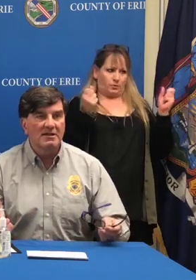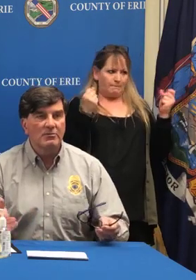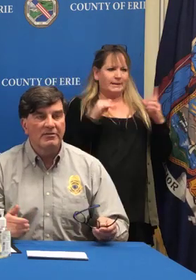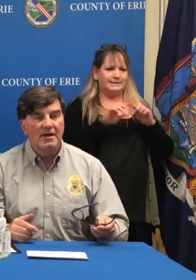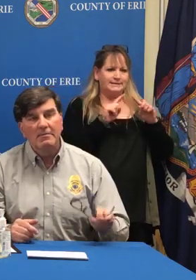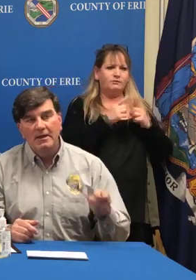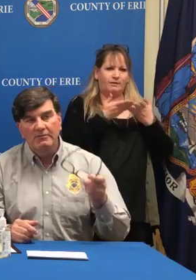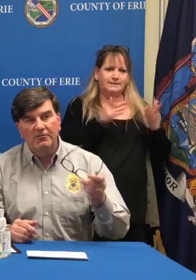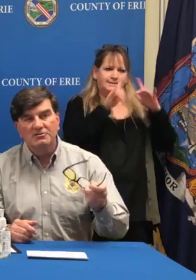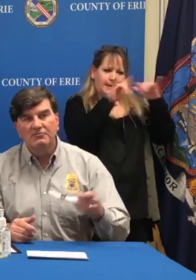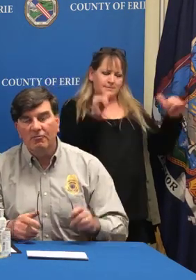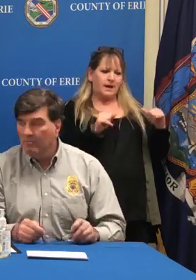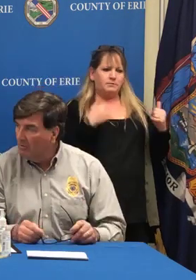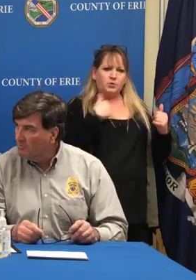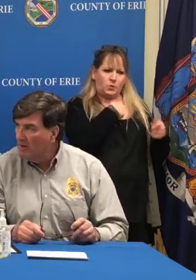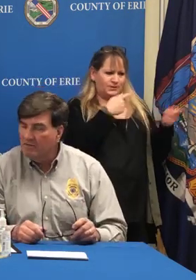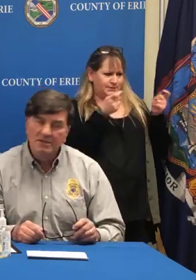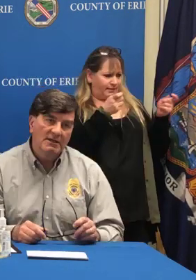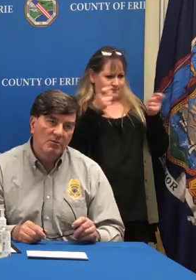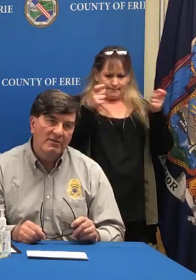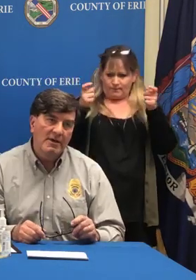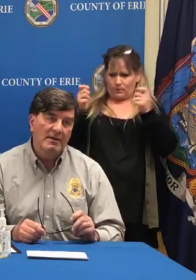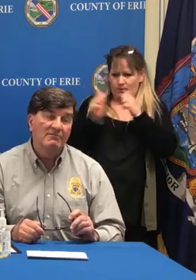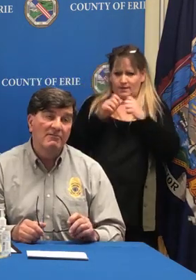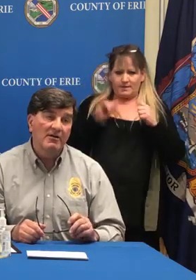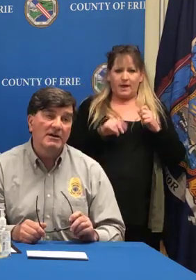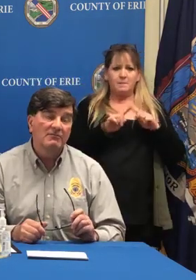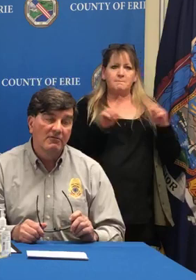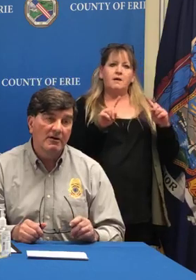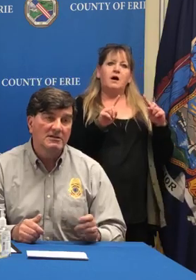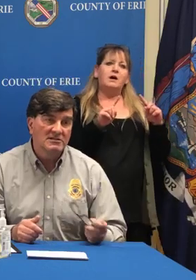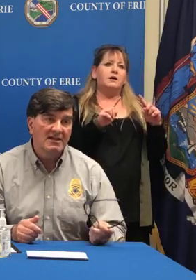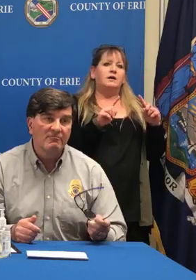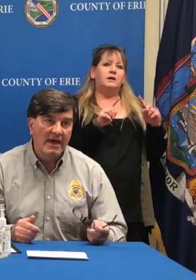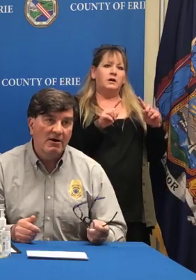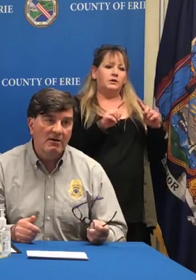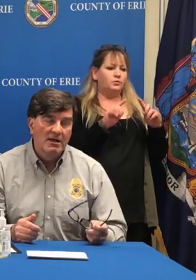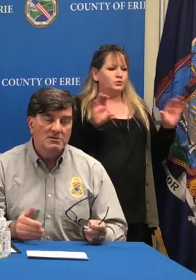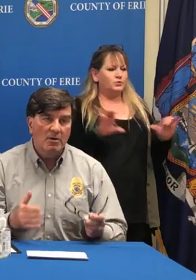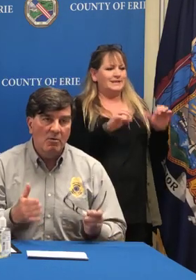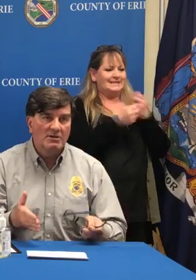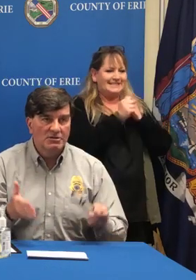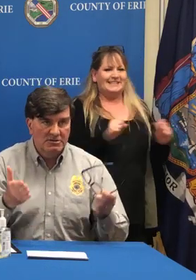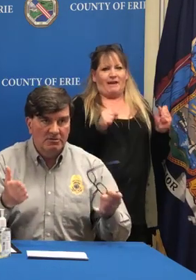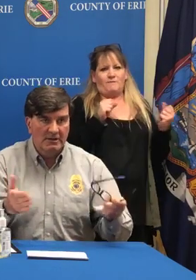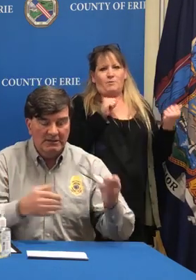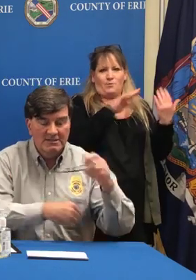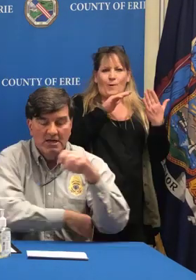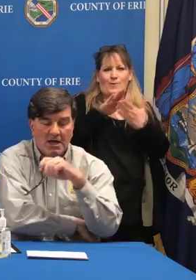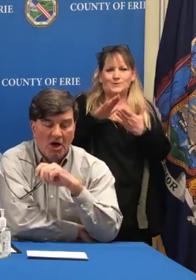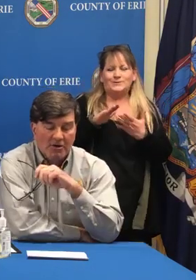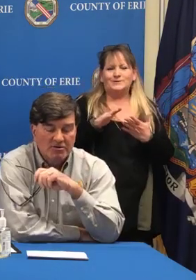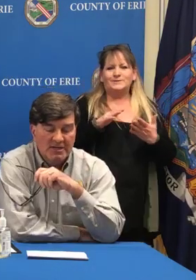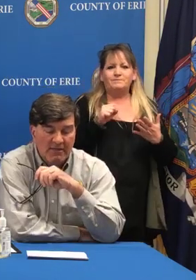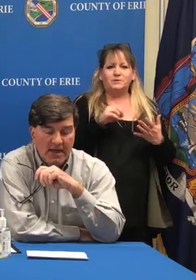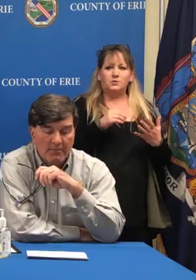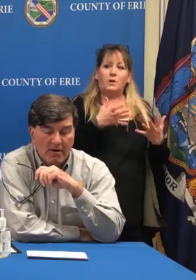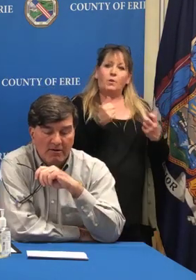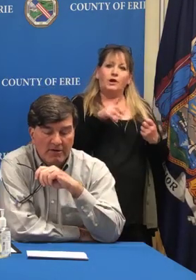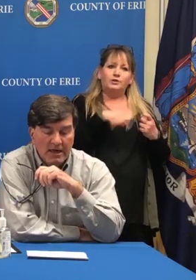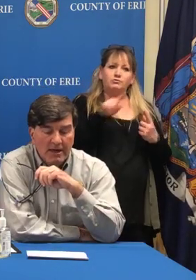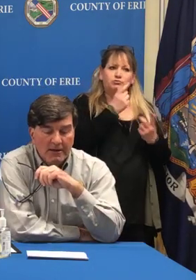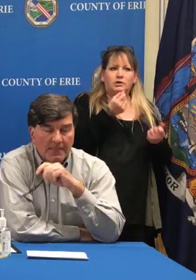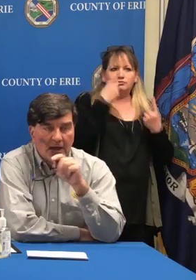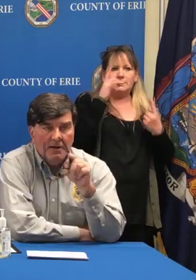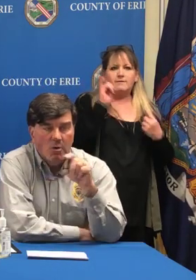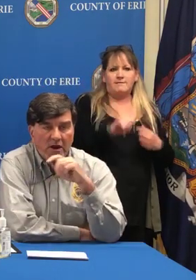are dealing with them, but first and foremost, we are dealing with them in a very, very safe manner. So I want you to at least understand that part